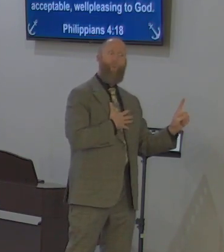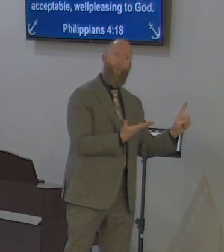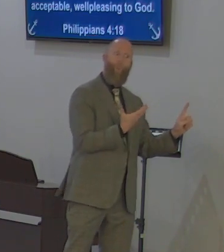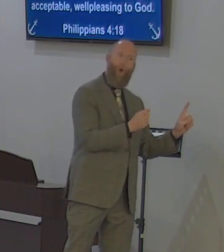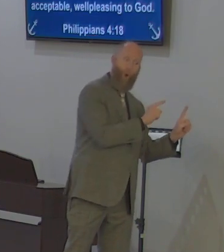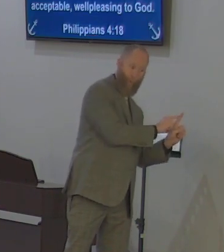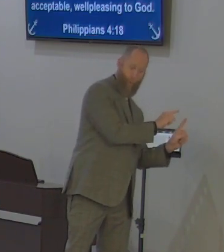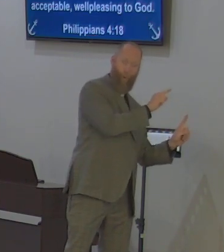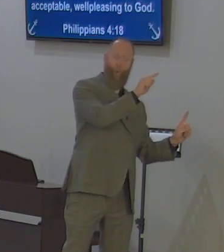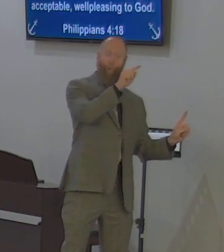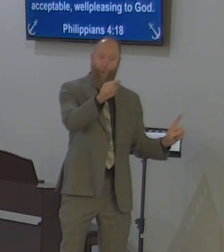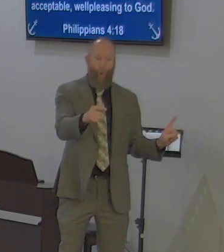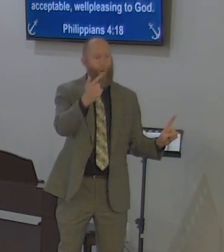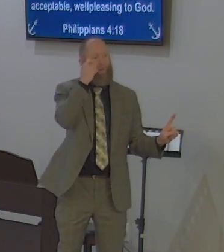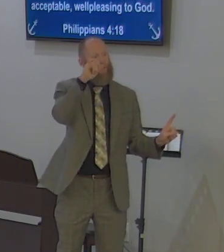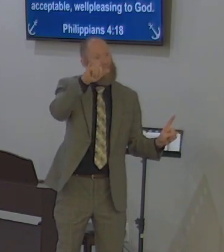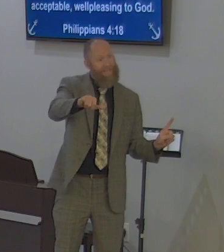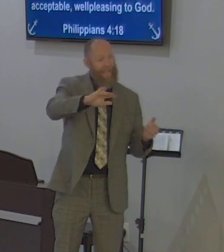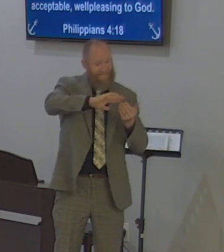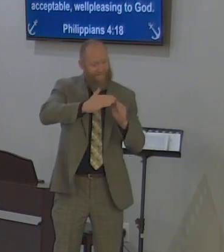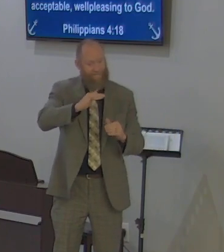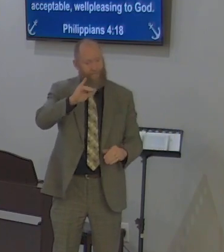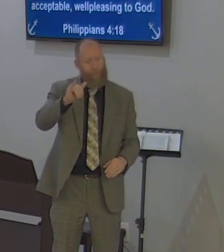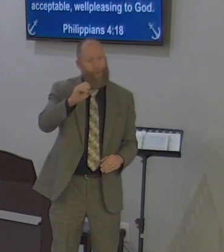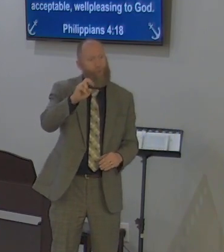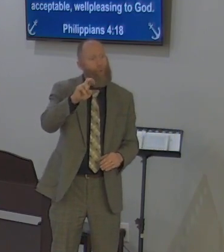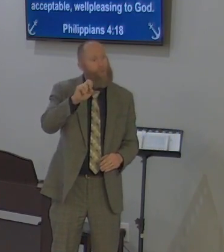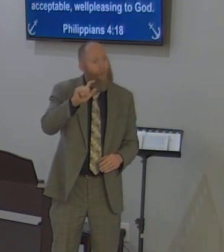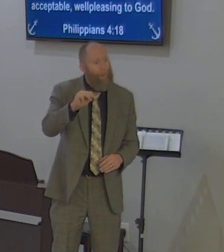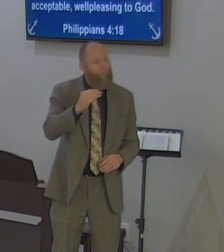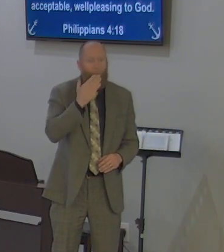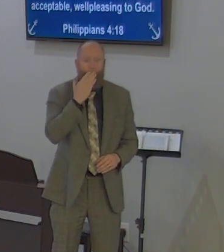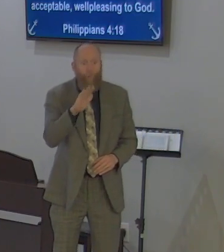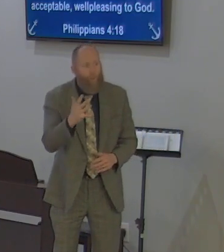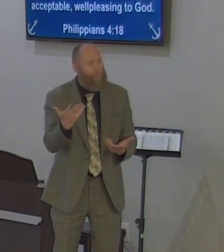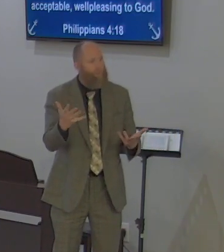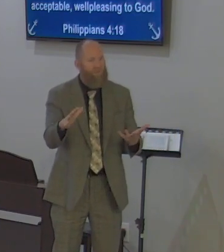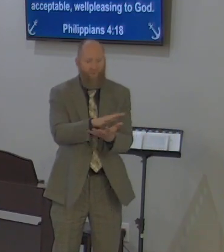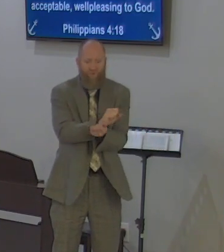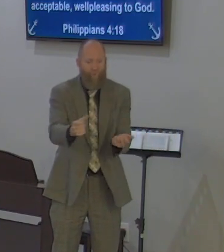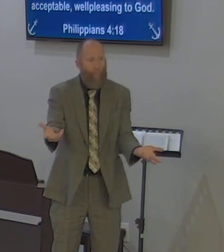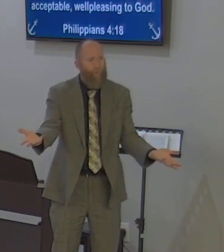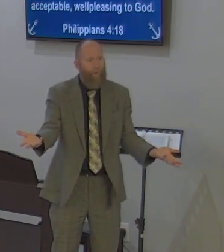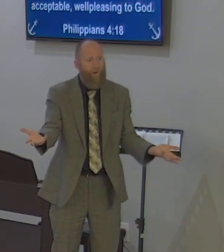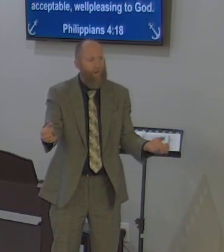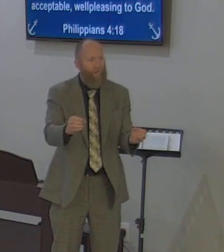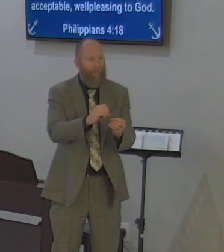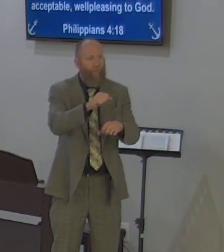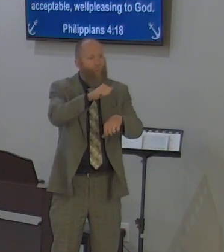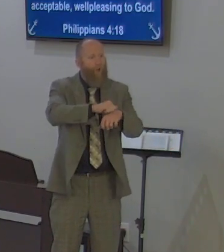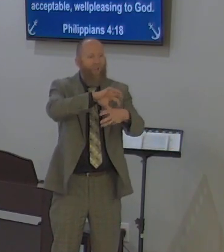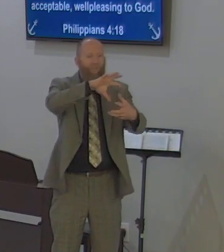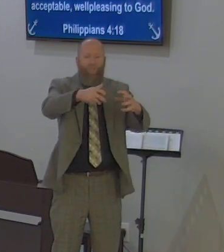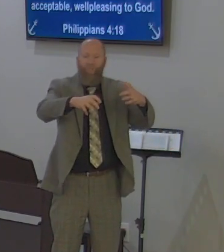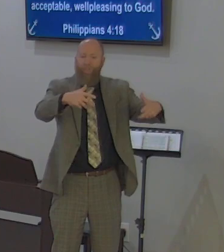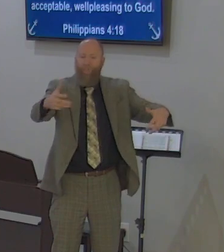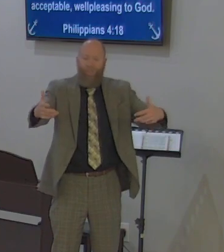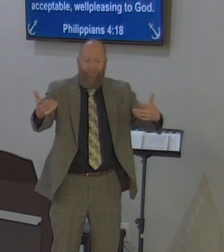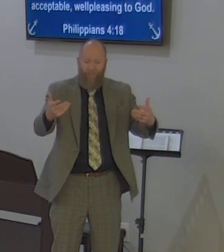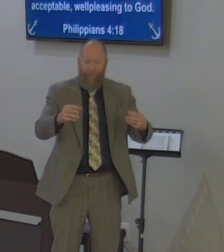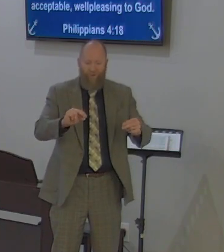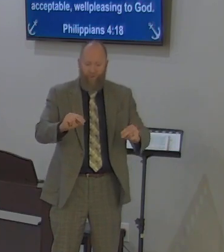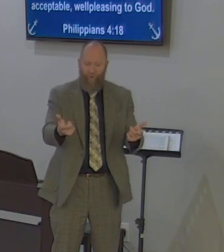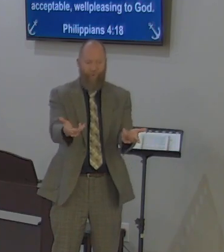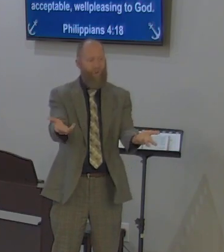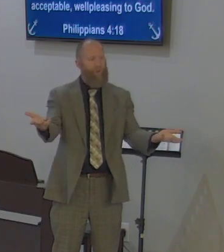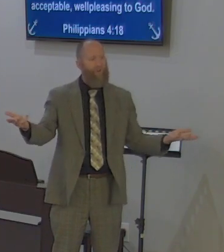And this city had been lying in waste for a long time, and it was suffering from it. This is after the return to rebuild the